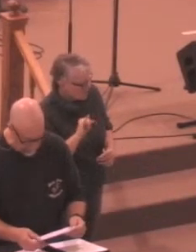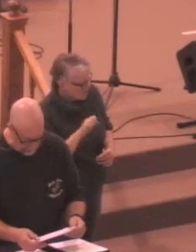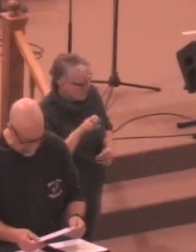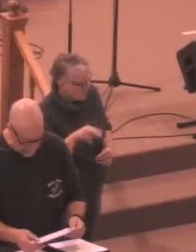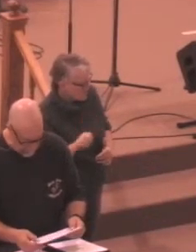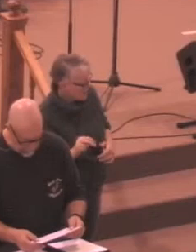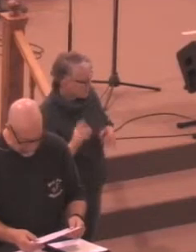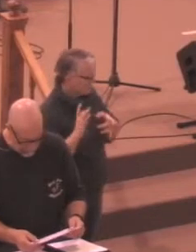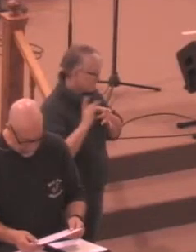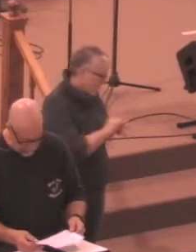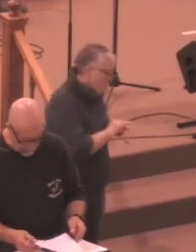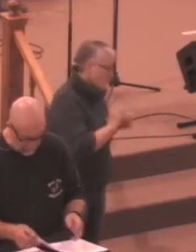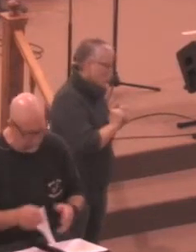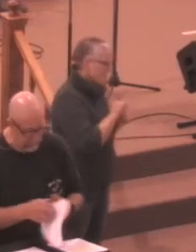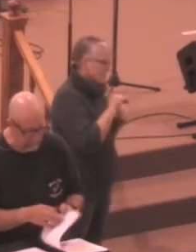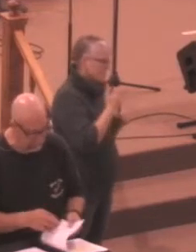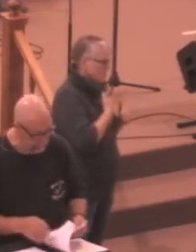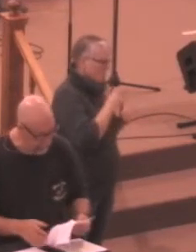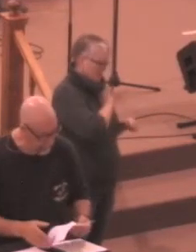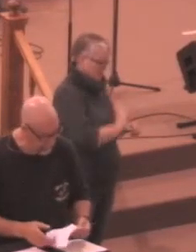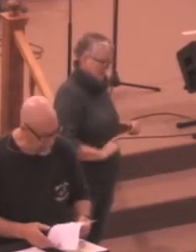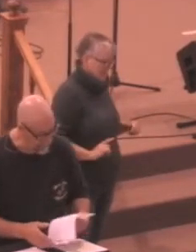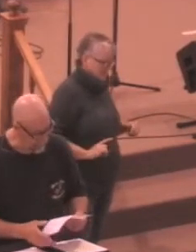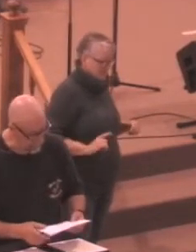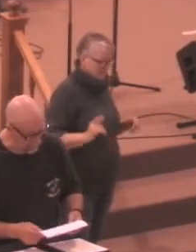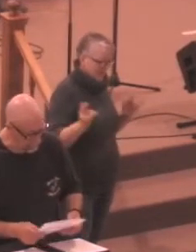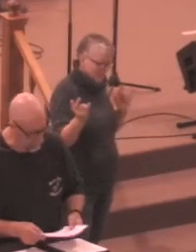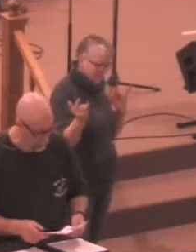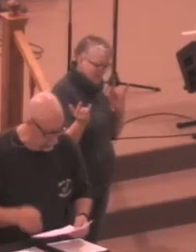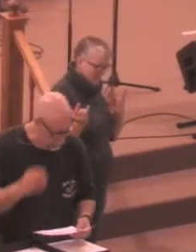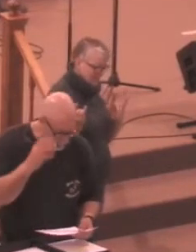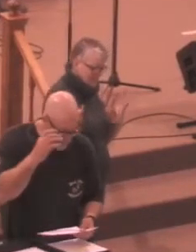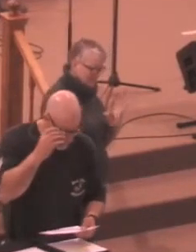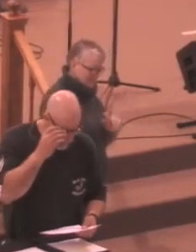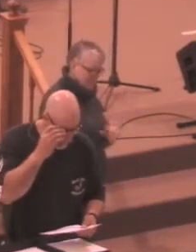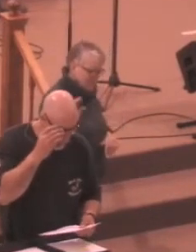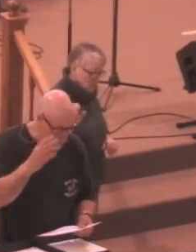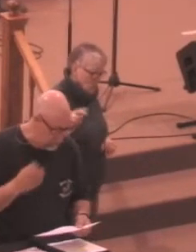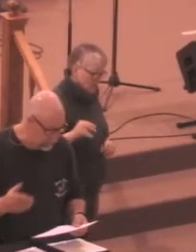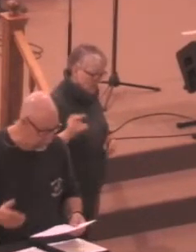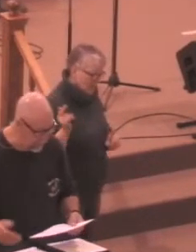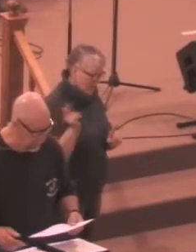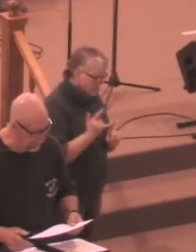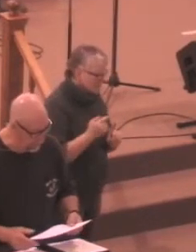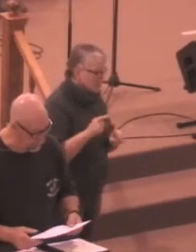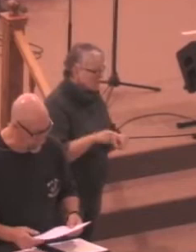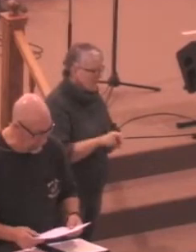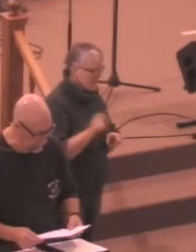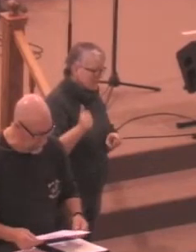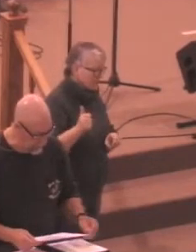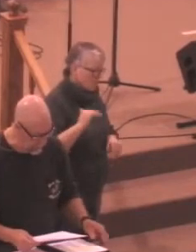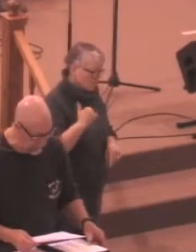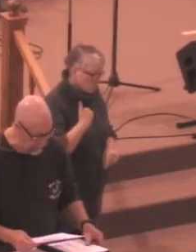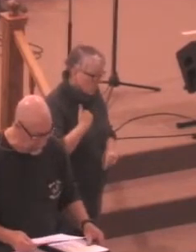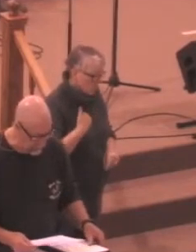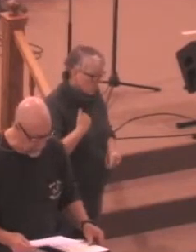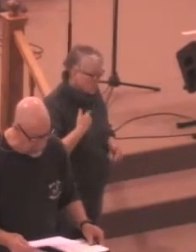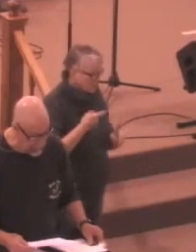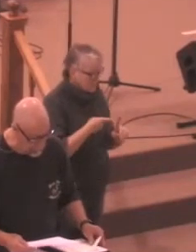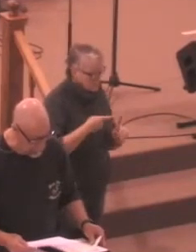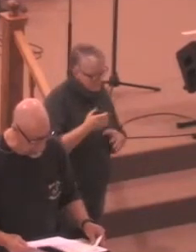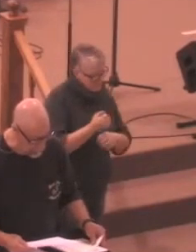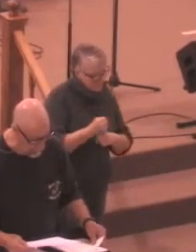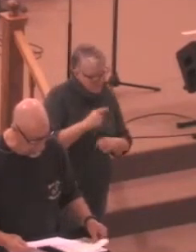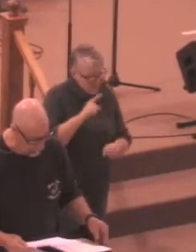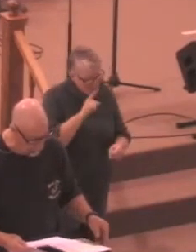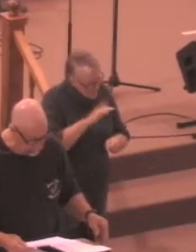soul of David, and Jonathan loved him as his own soul. Then Jonathan made a covenant with David because he loved him as